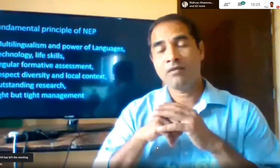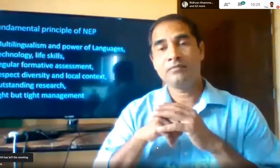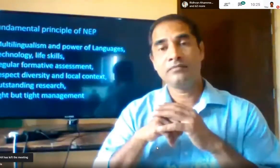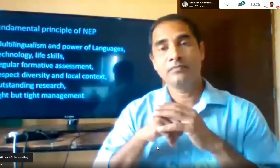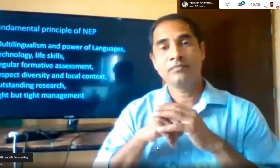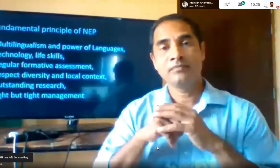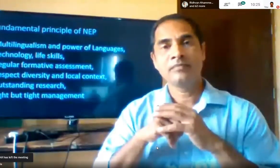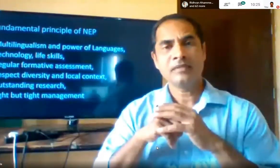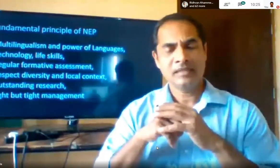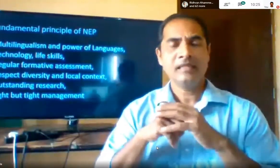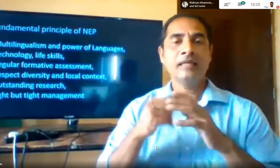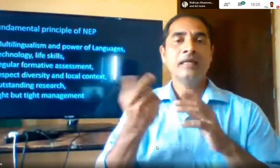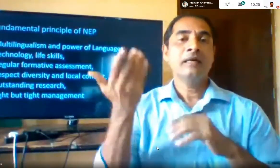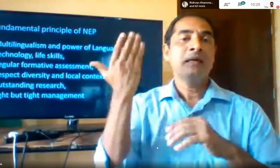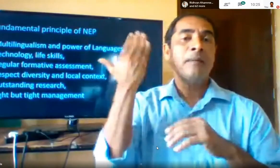support that.